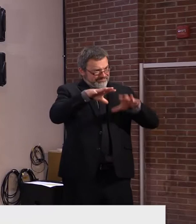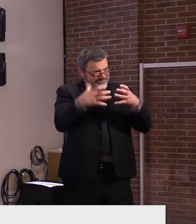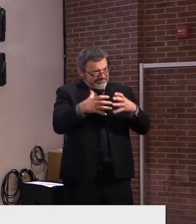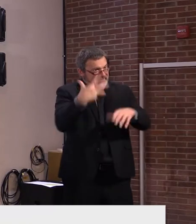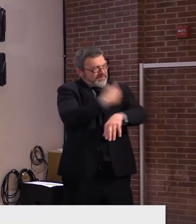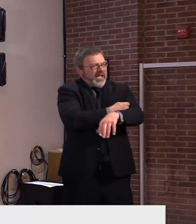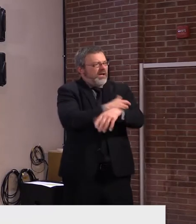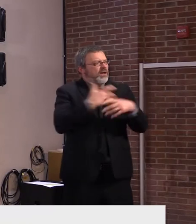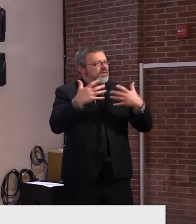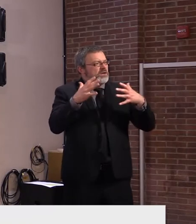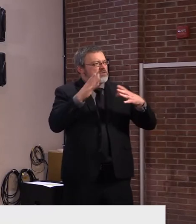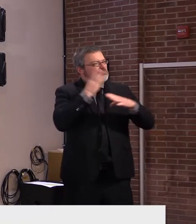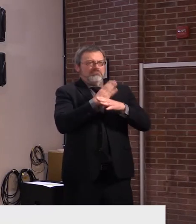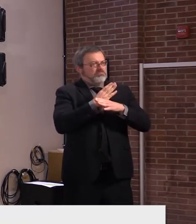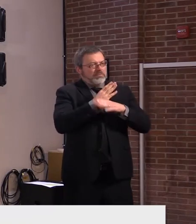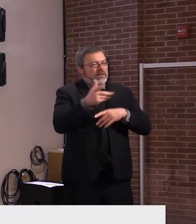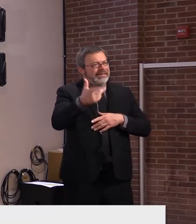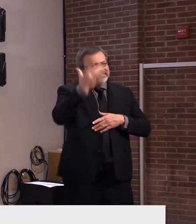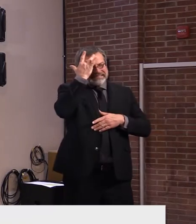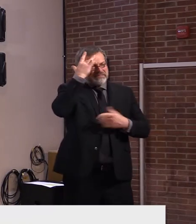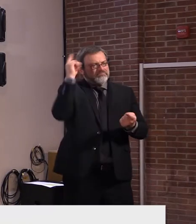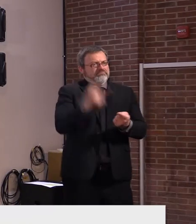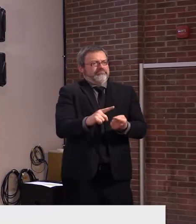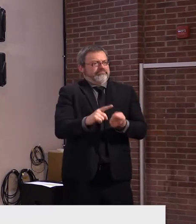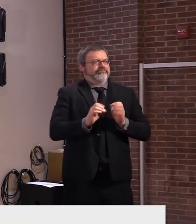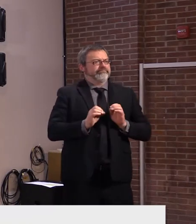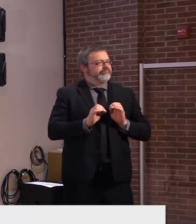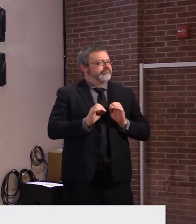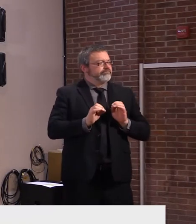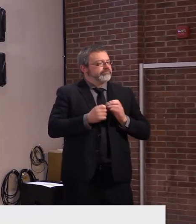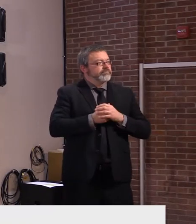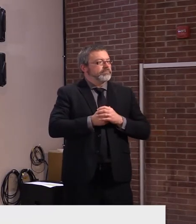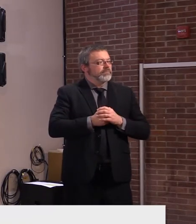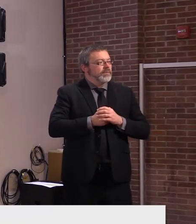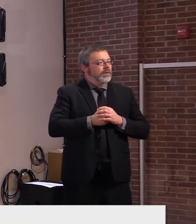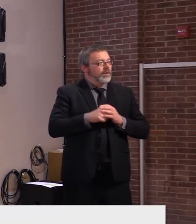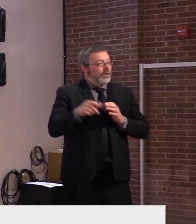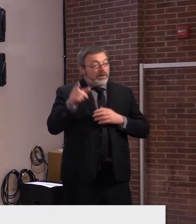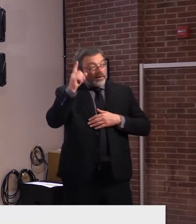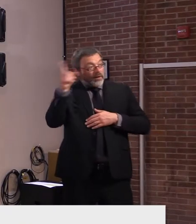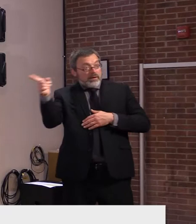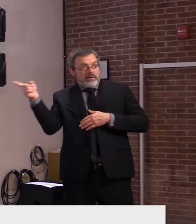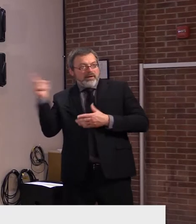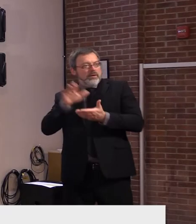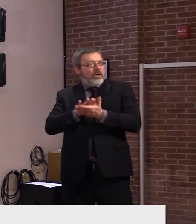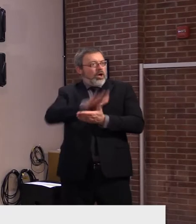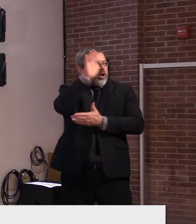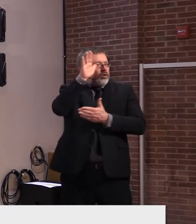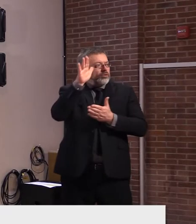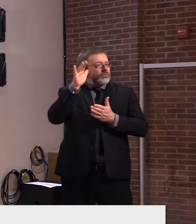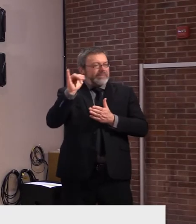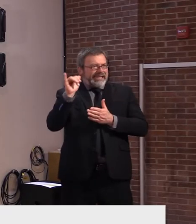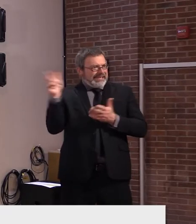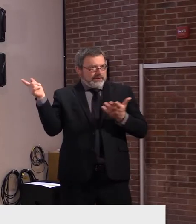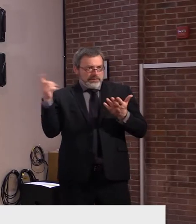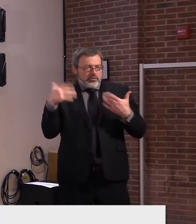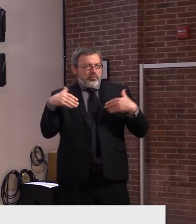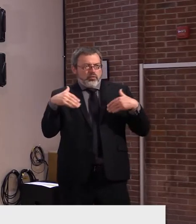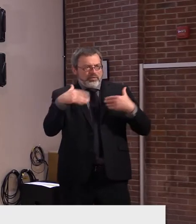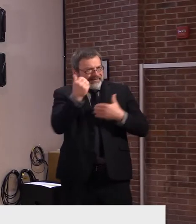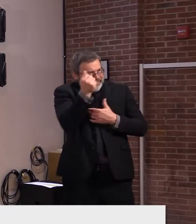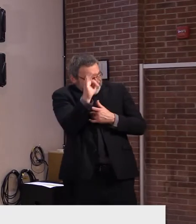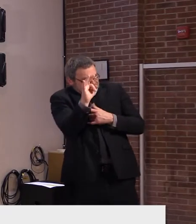even when cases are more elevated in the communities in which those colleges are located. Turning to the long-term care facility slide, you see that we